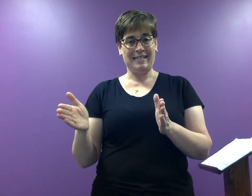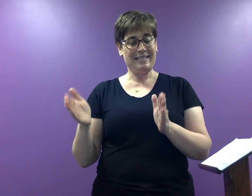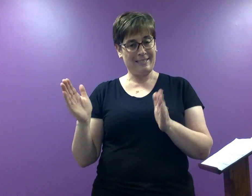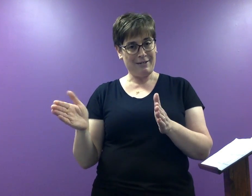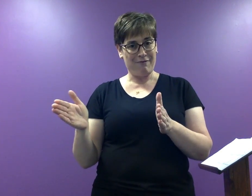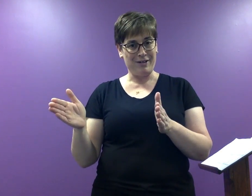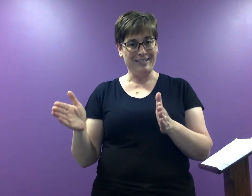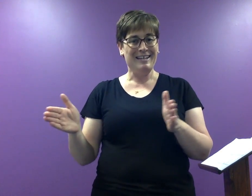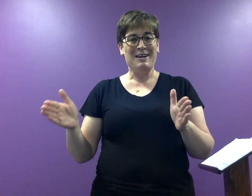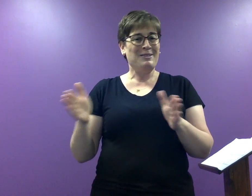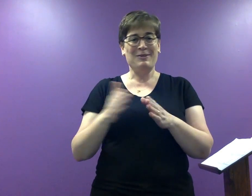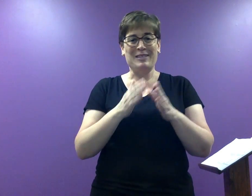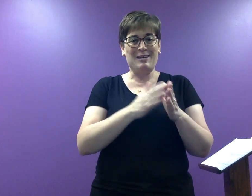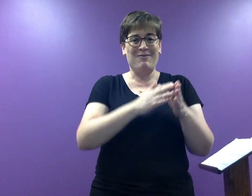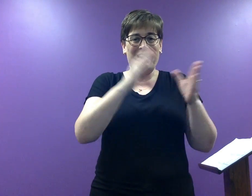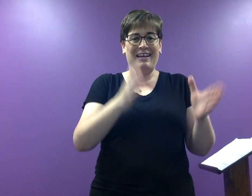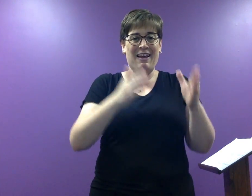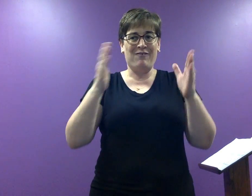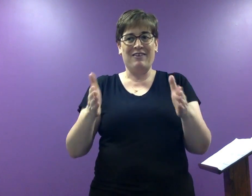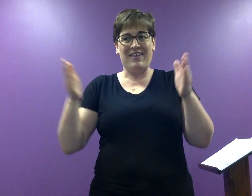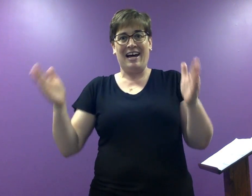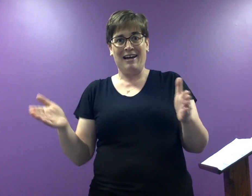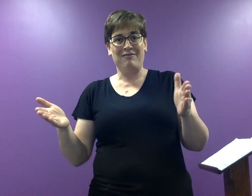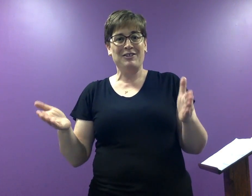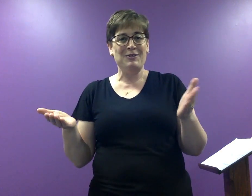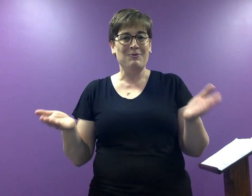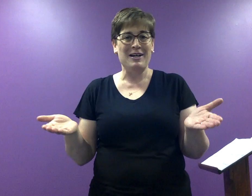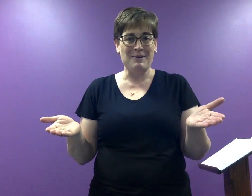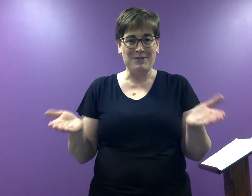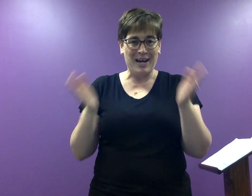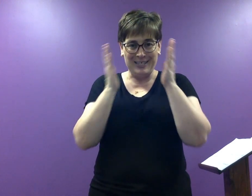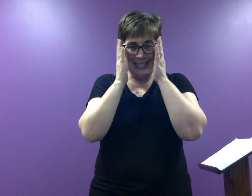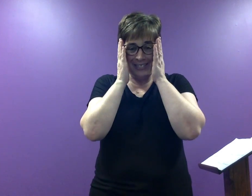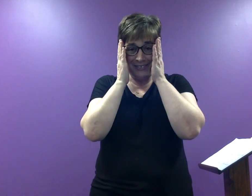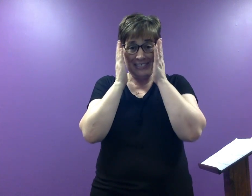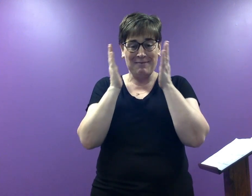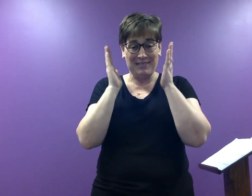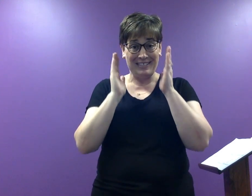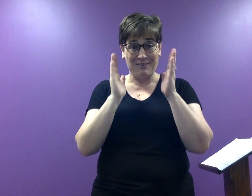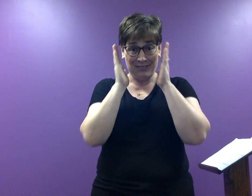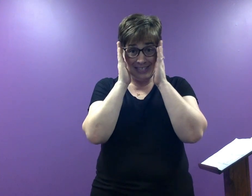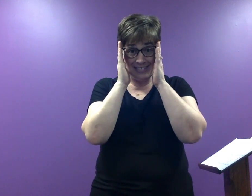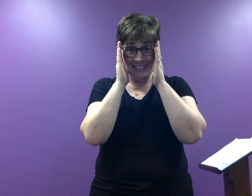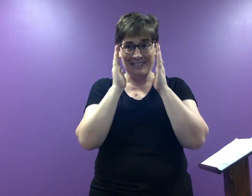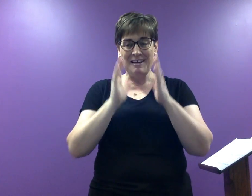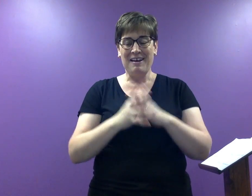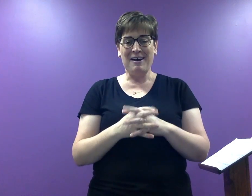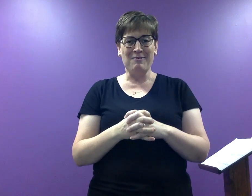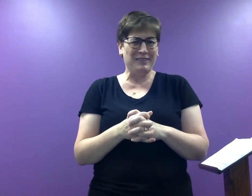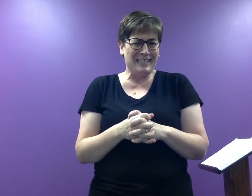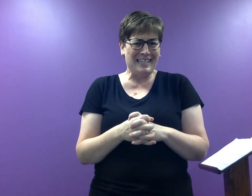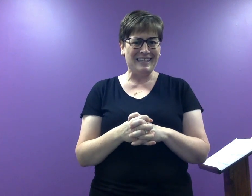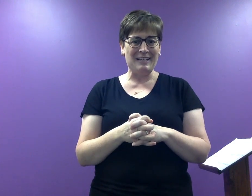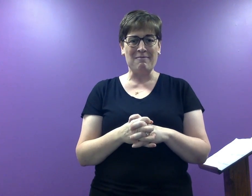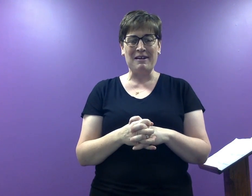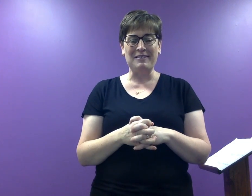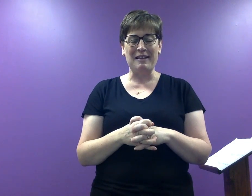is different. So it's like you've got like every 5, you wind up changing and doing something different. That's a really neat thing about sign